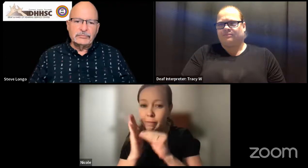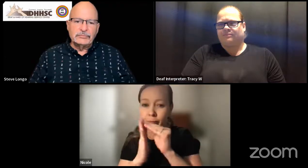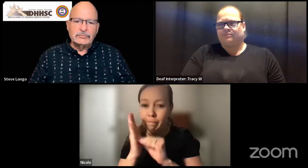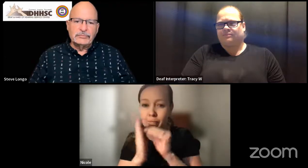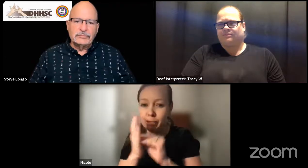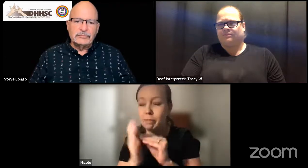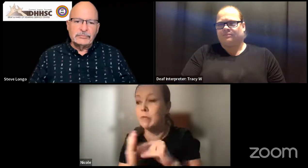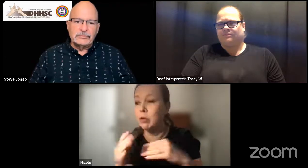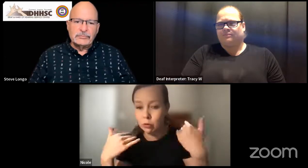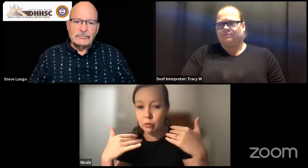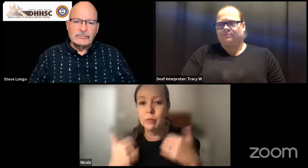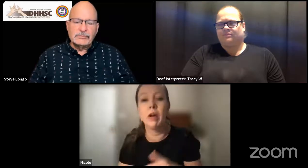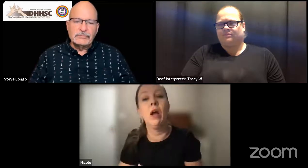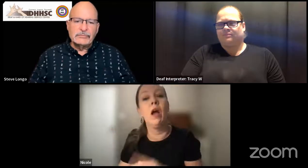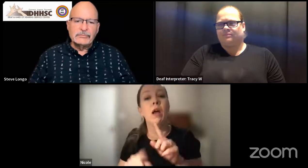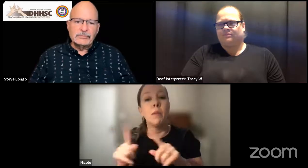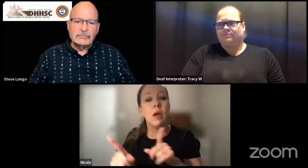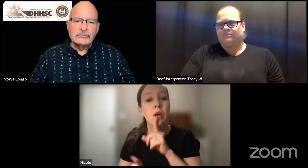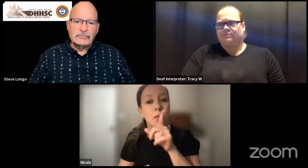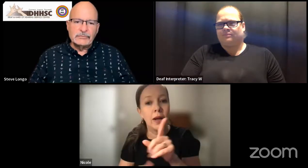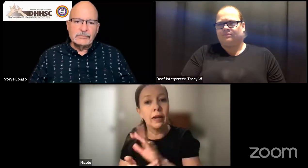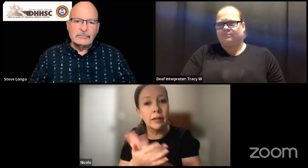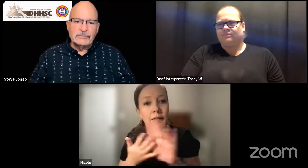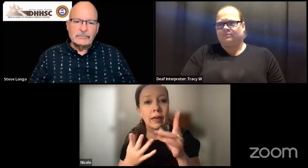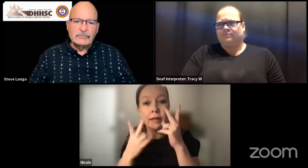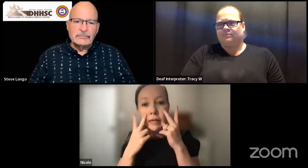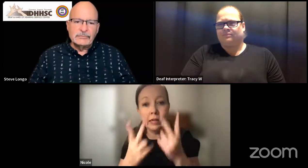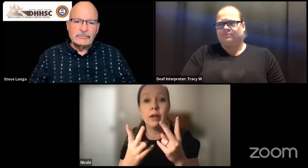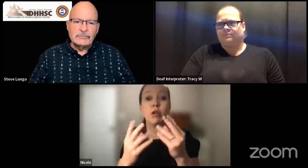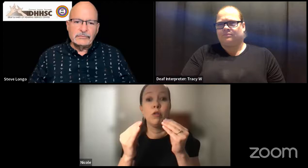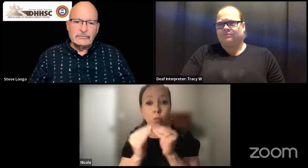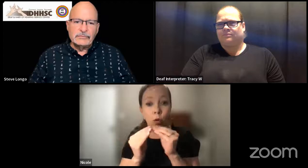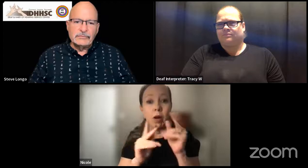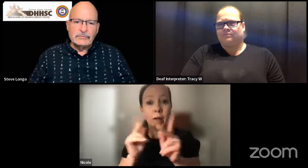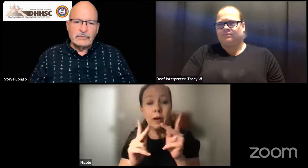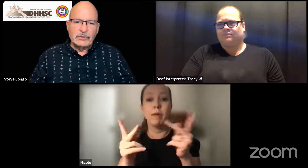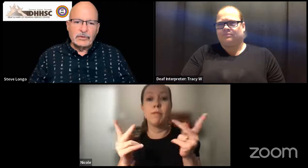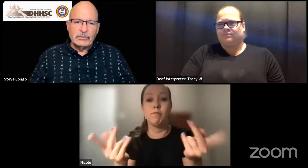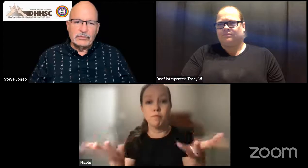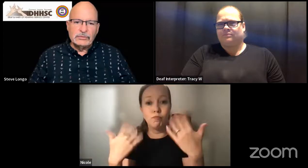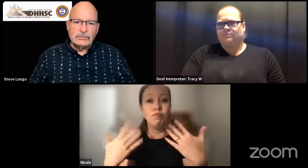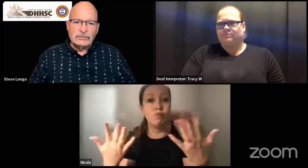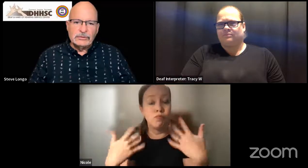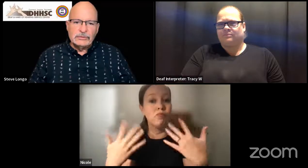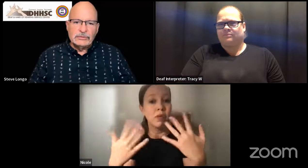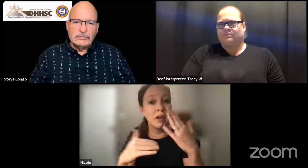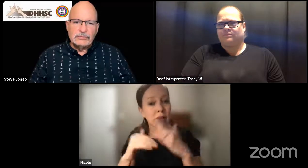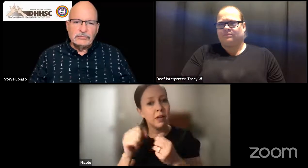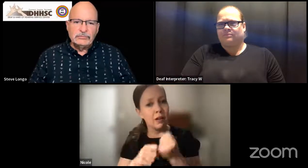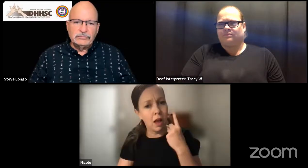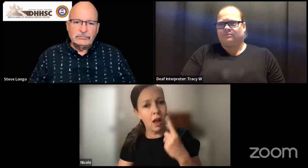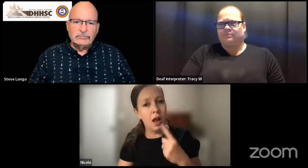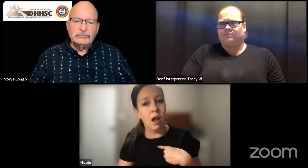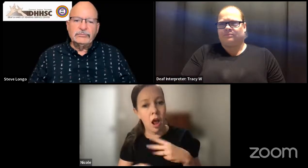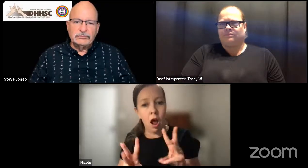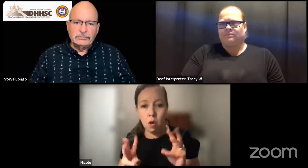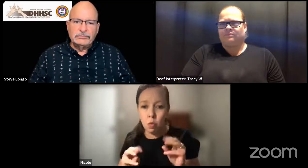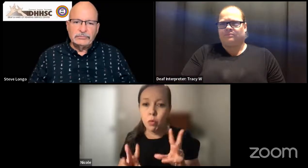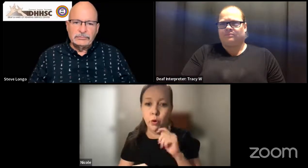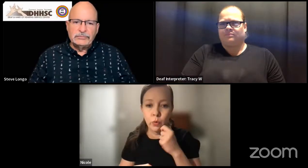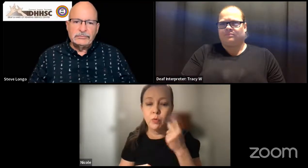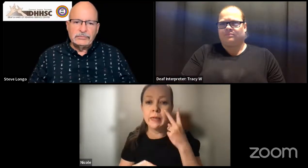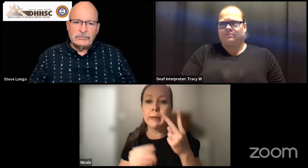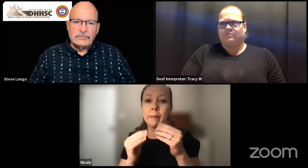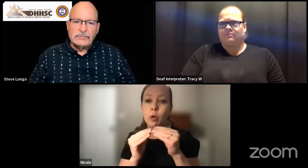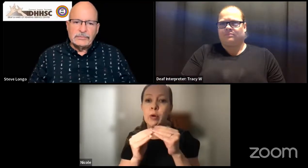sharing and their varied perspectives. So I made sure to take note of all of those. It's really nice to see more people